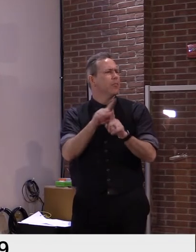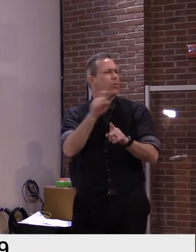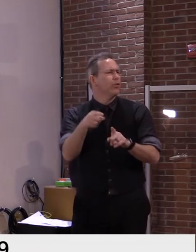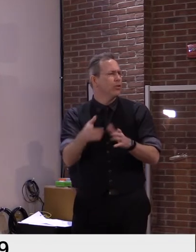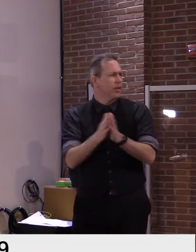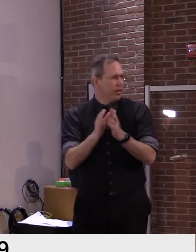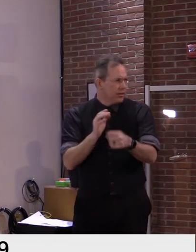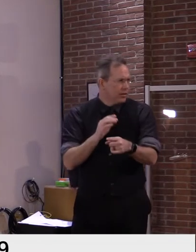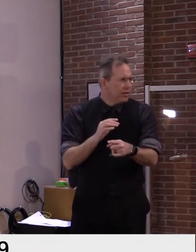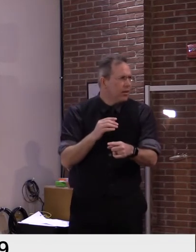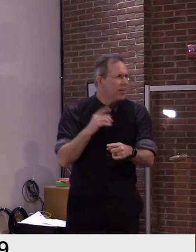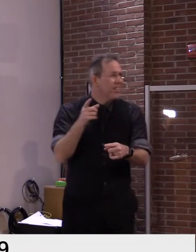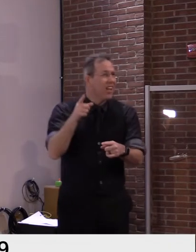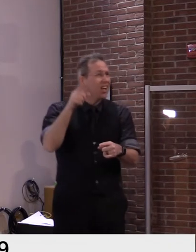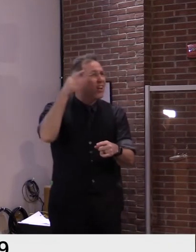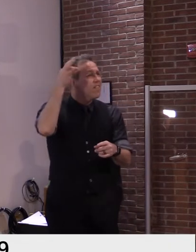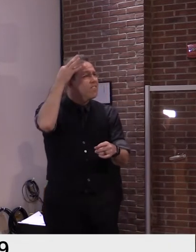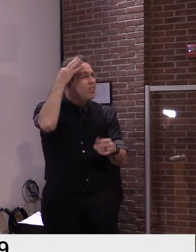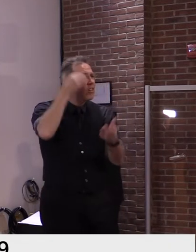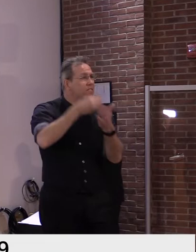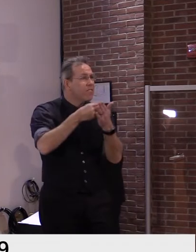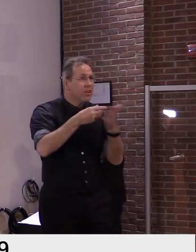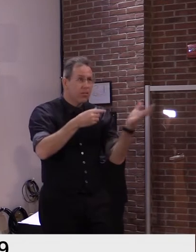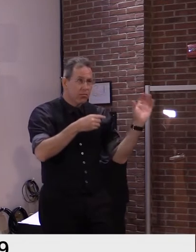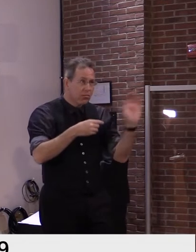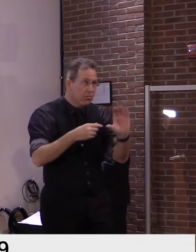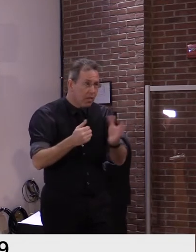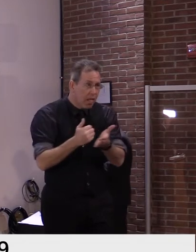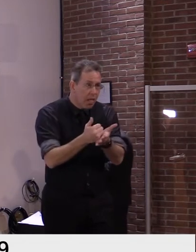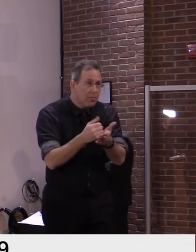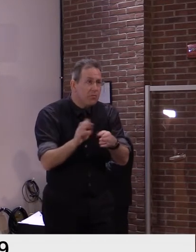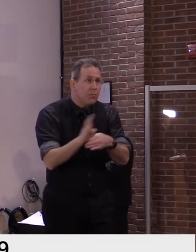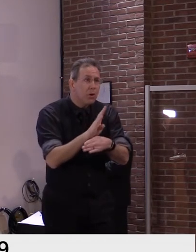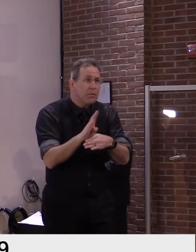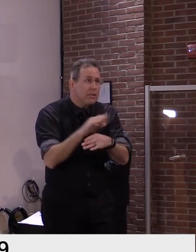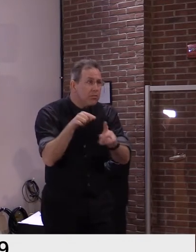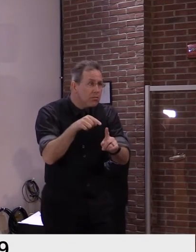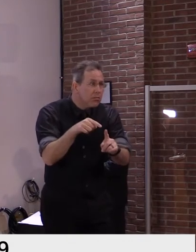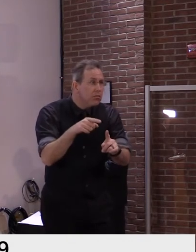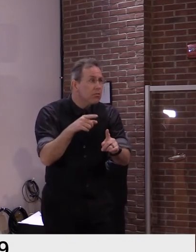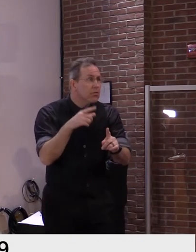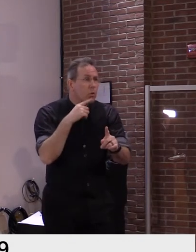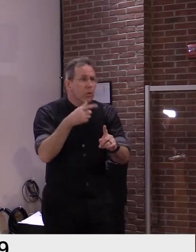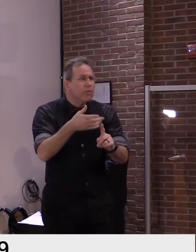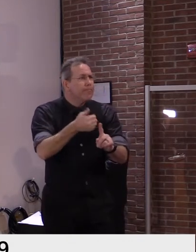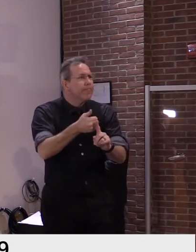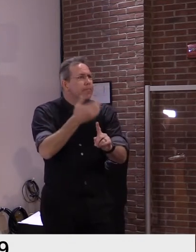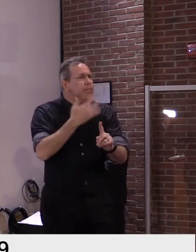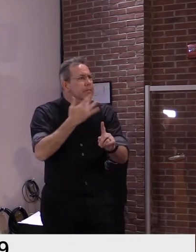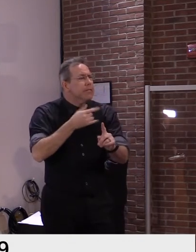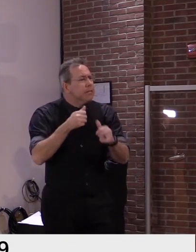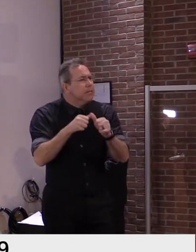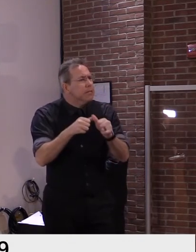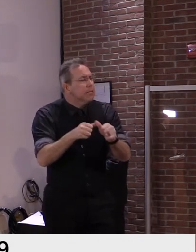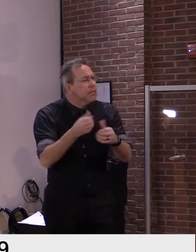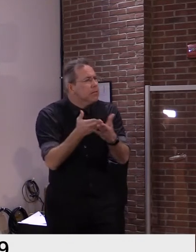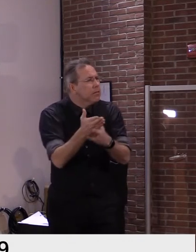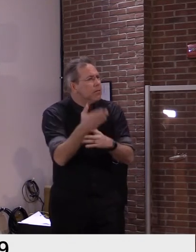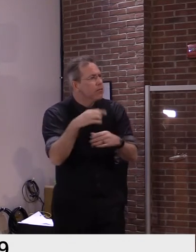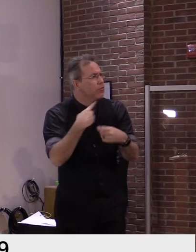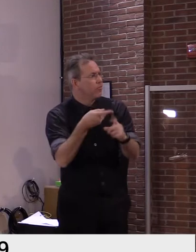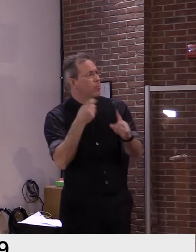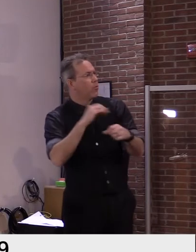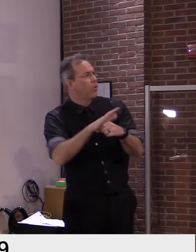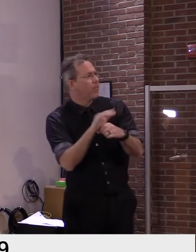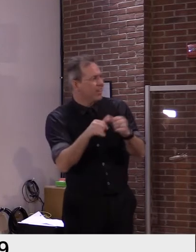Vermont that haven't been helped yet. To answer her question, the answer is yes. They do not need employees